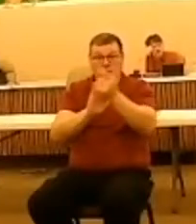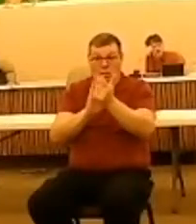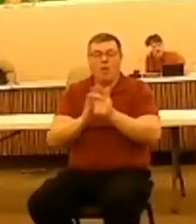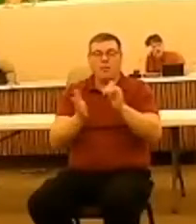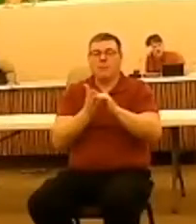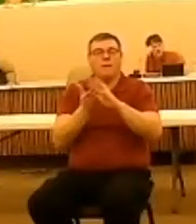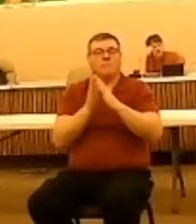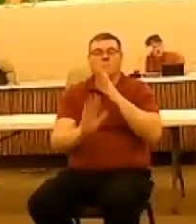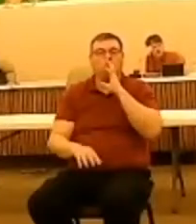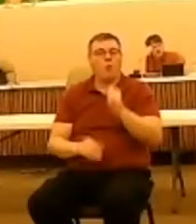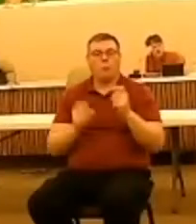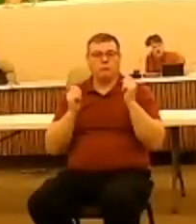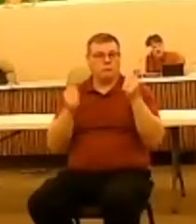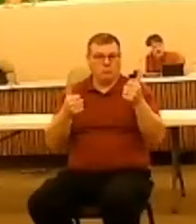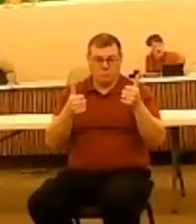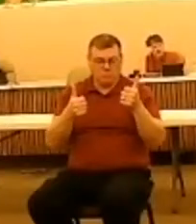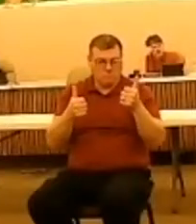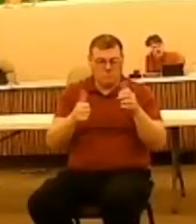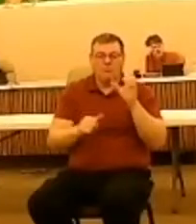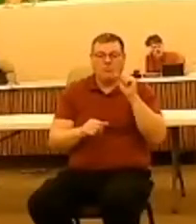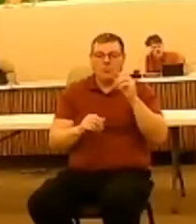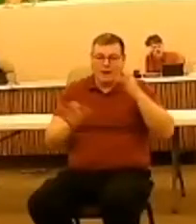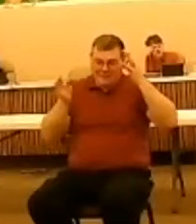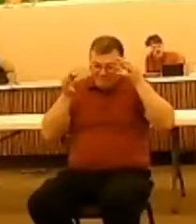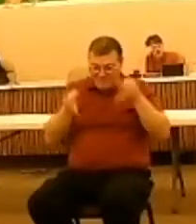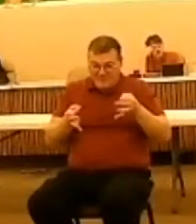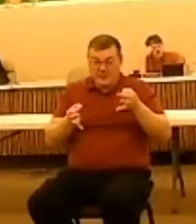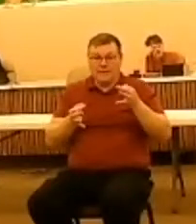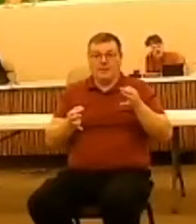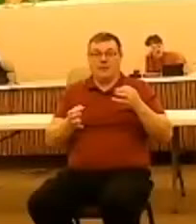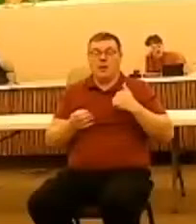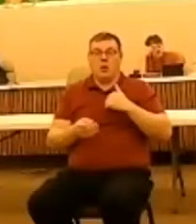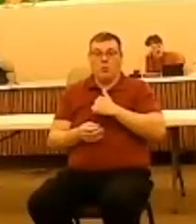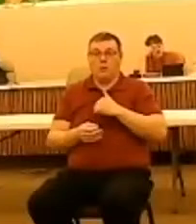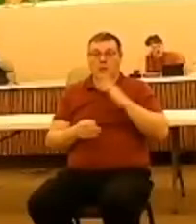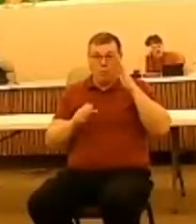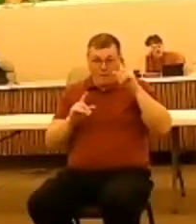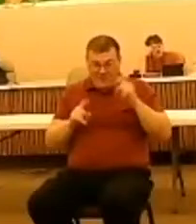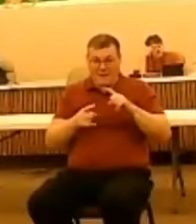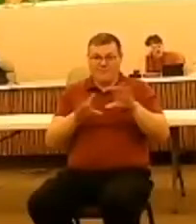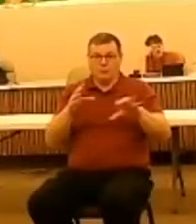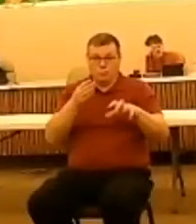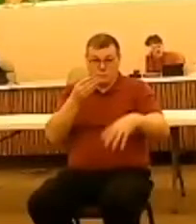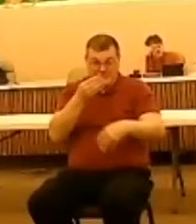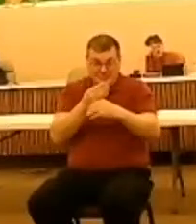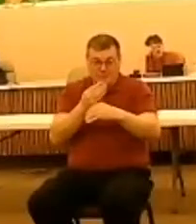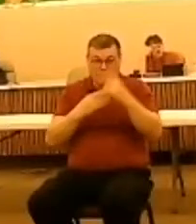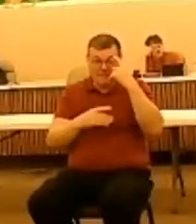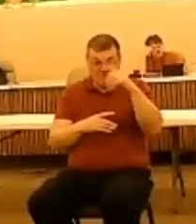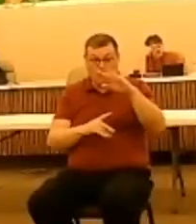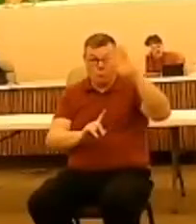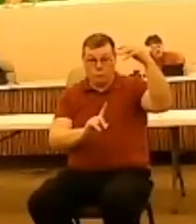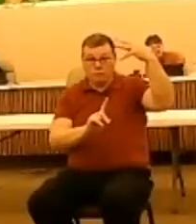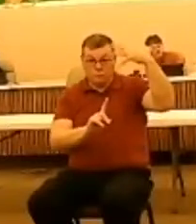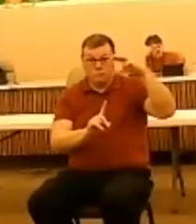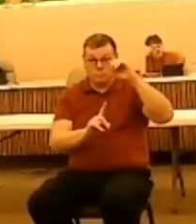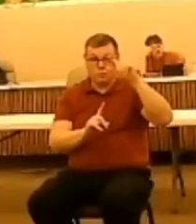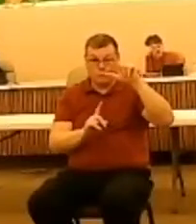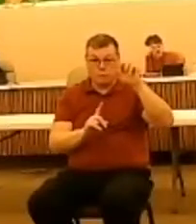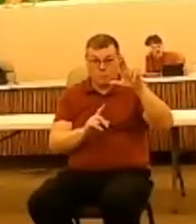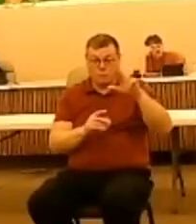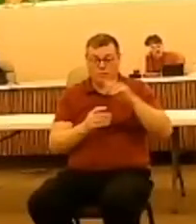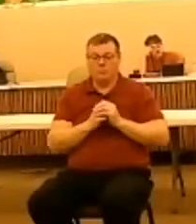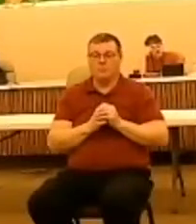date. So we decided, again, since we were already going to have to do a supplemental for the solar, or excuse me, for the incentive